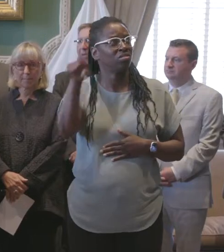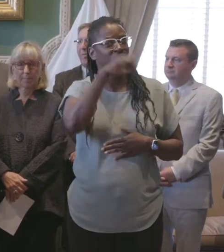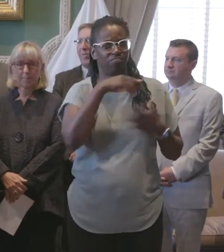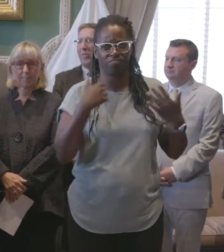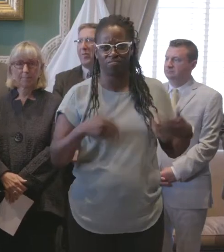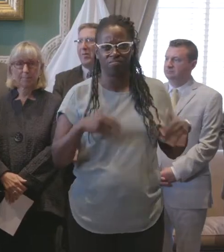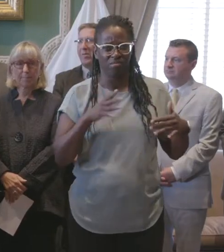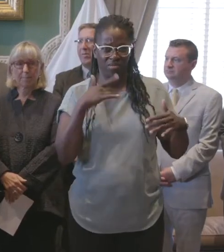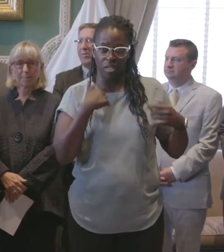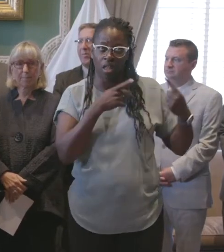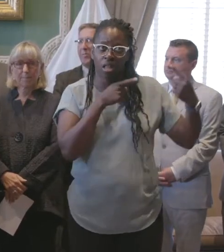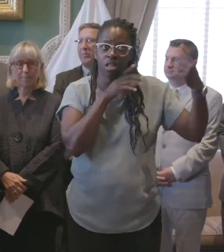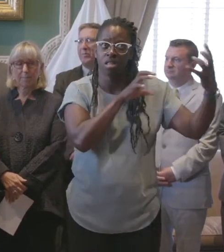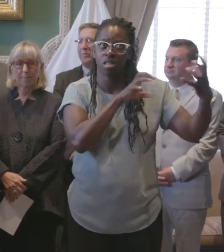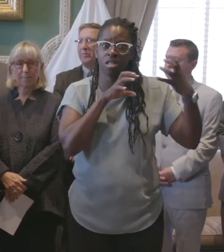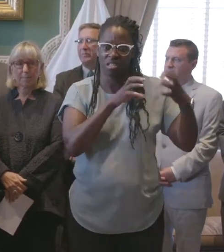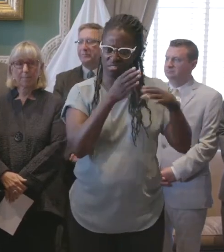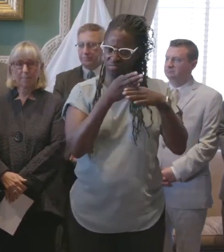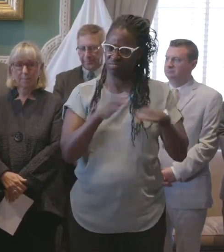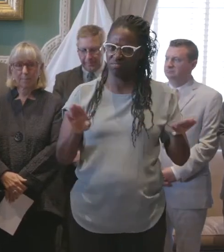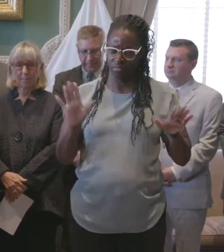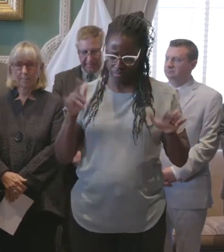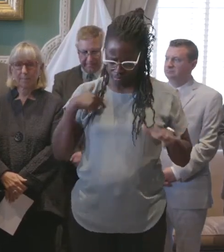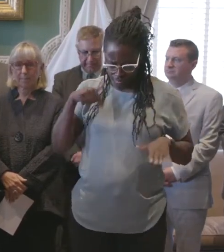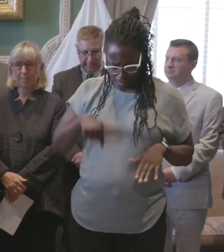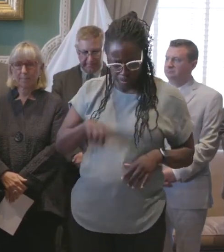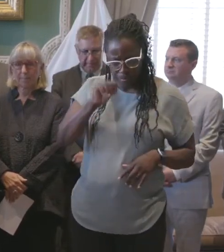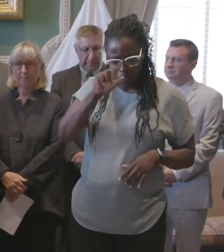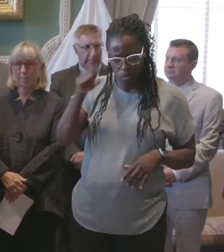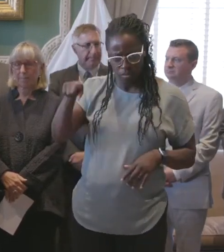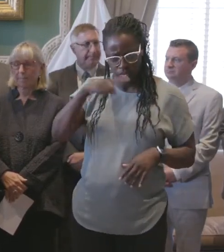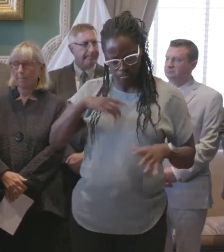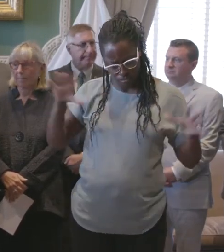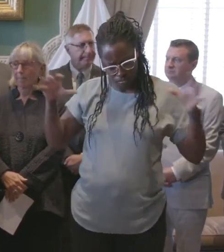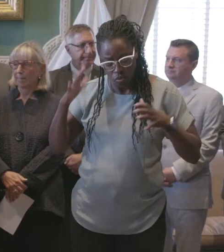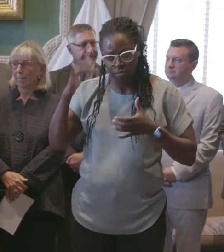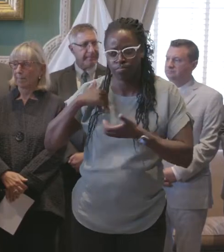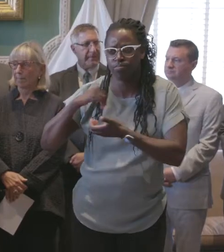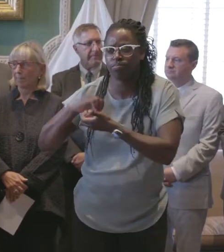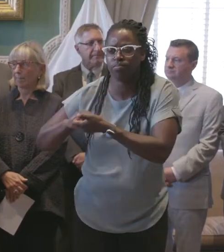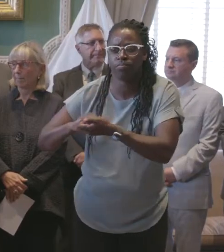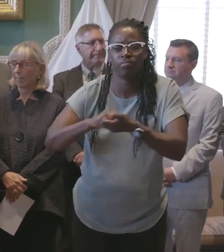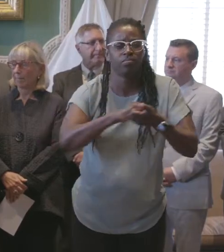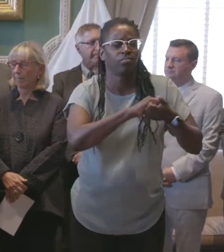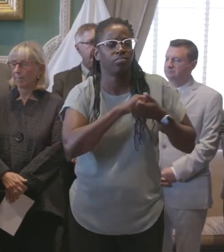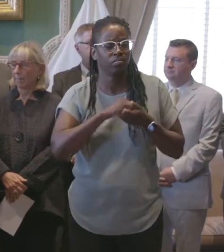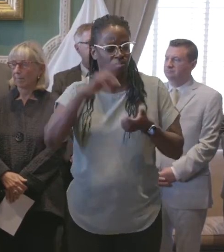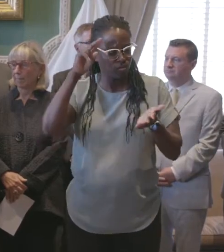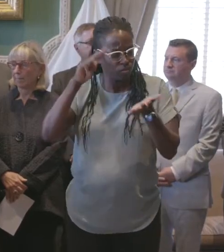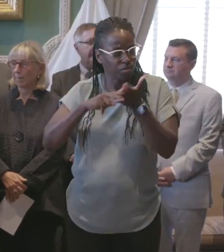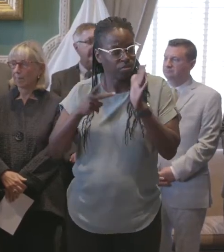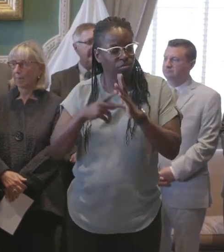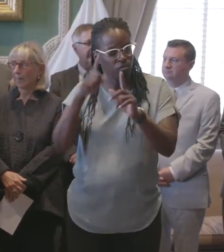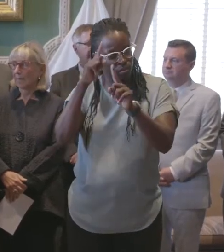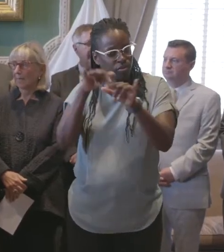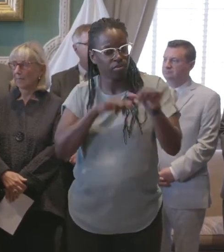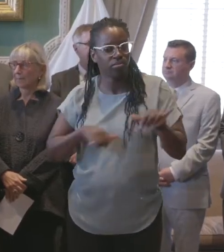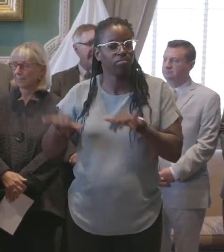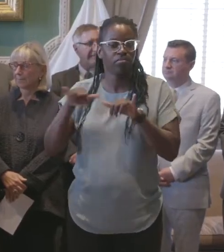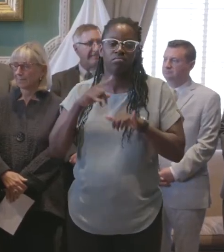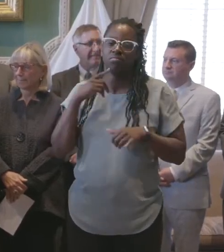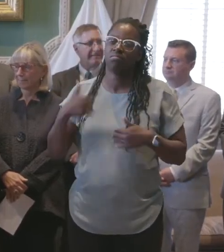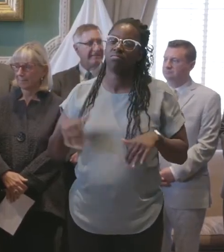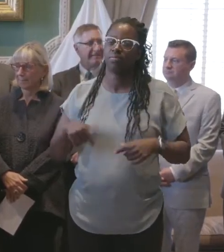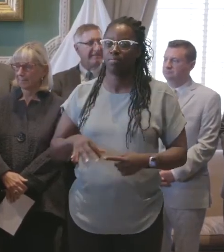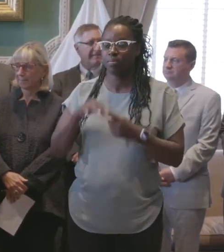the shared sense of partnership and purpose here. It's one of the things that makes Massachusetts special. I'm proud and